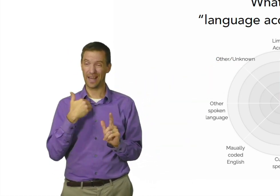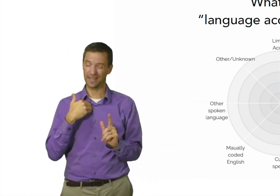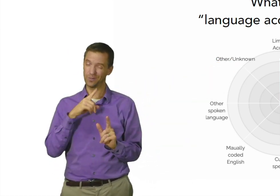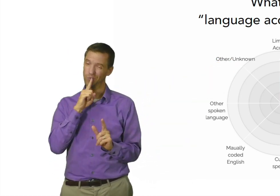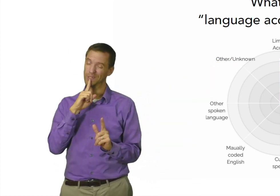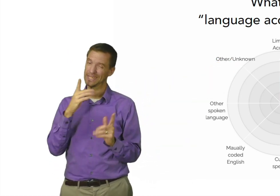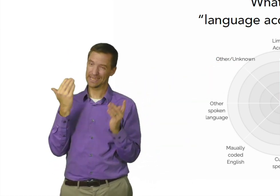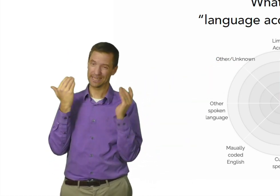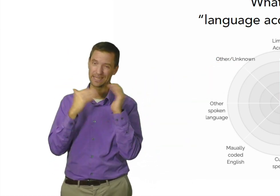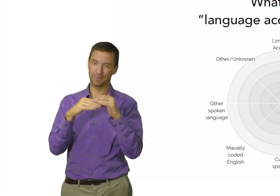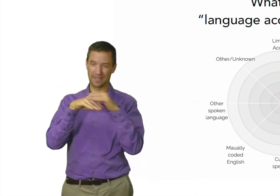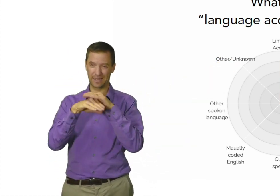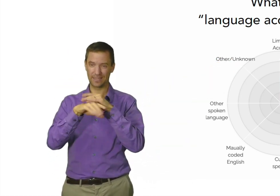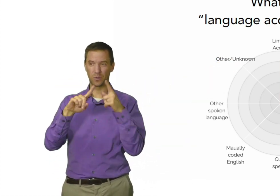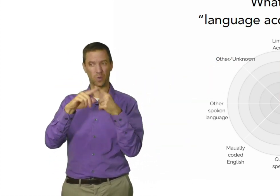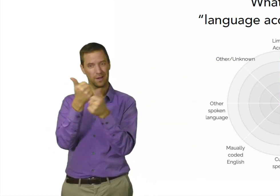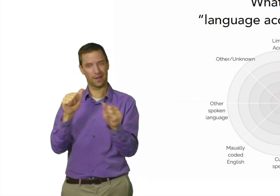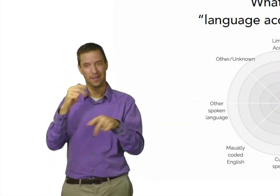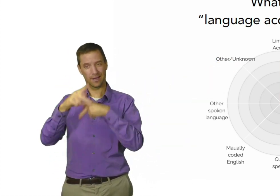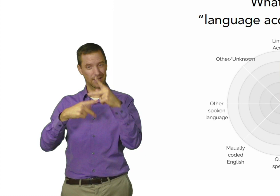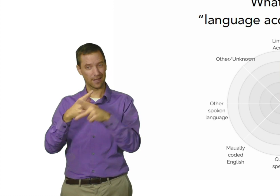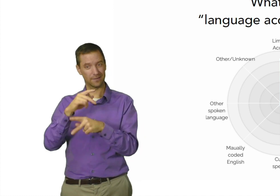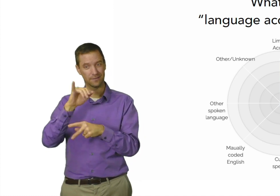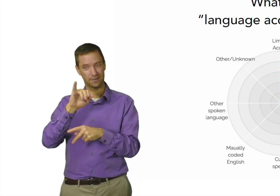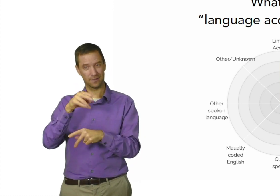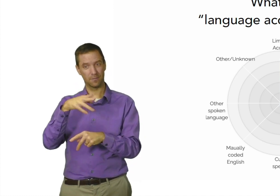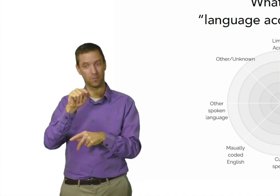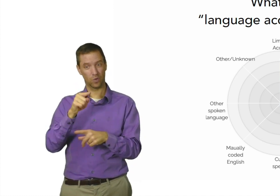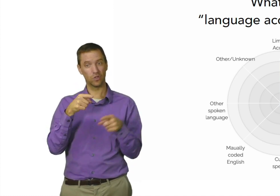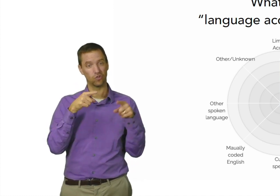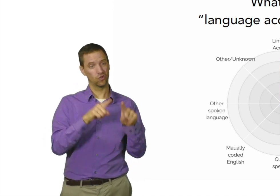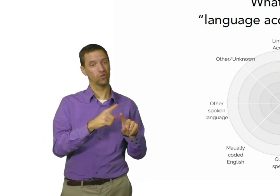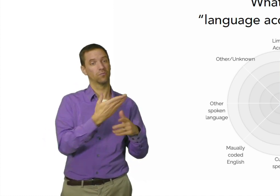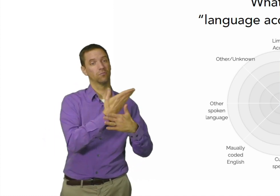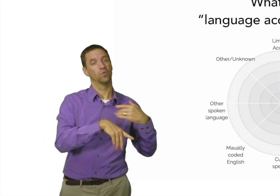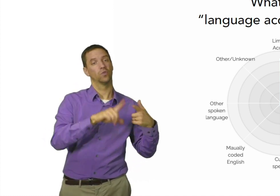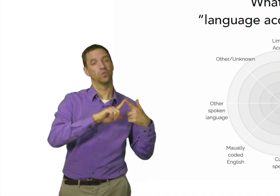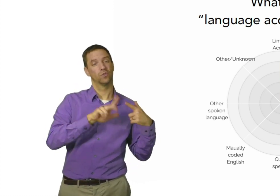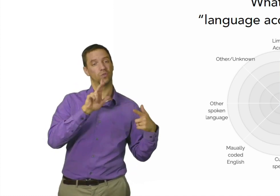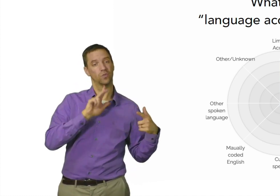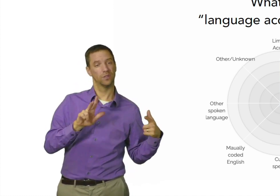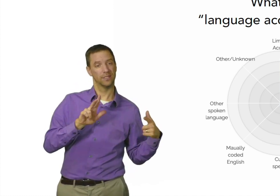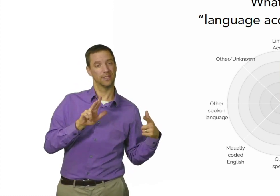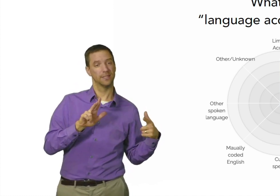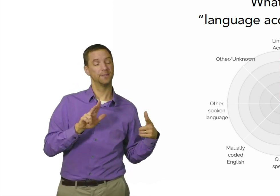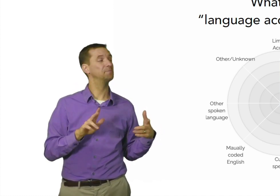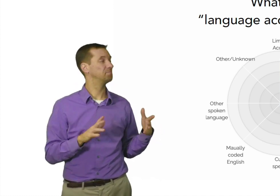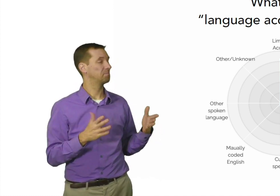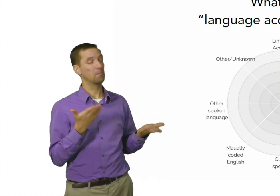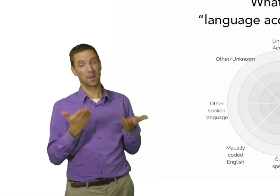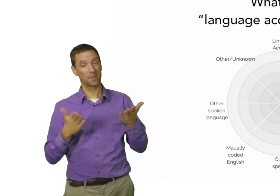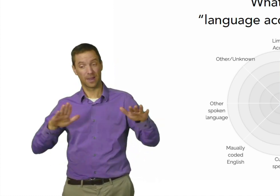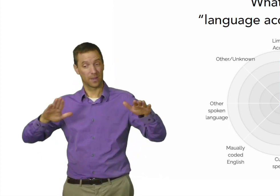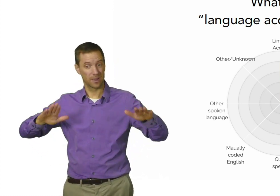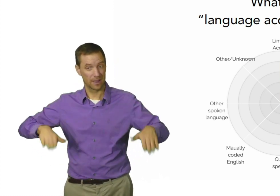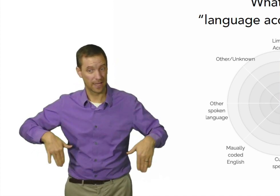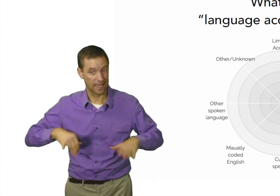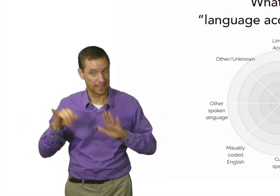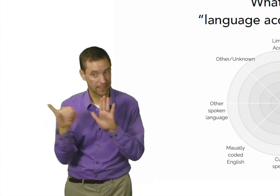This would indicate that this child has had very limited access to any form of input during the birth to 3 period.